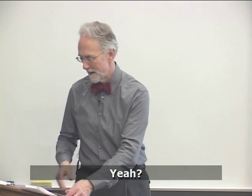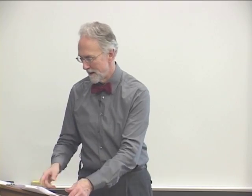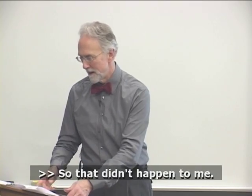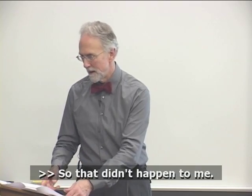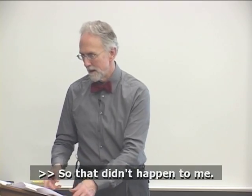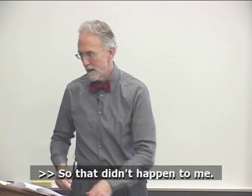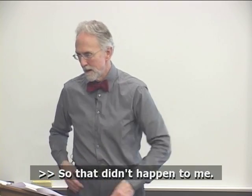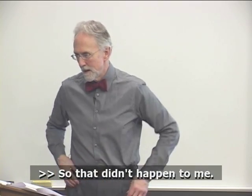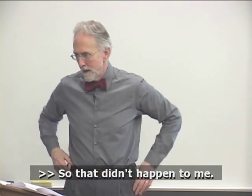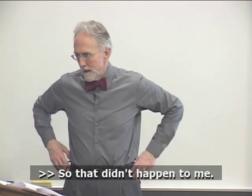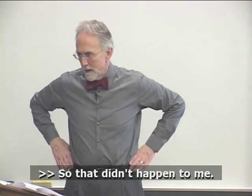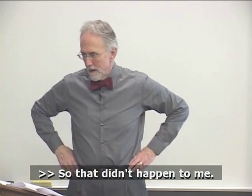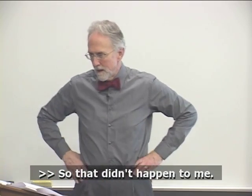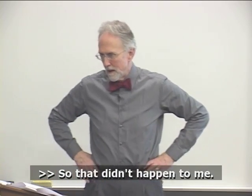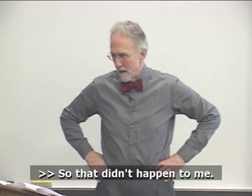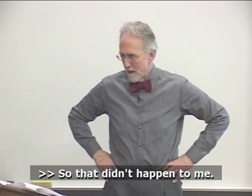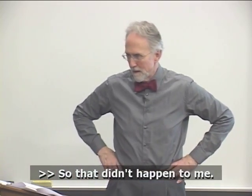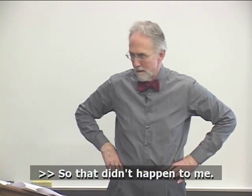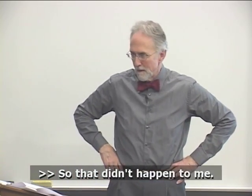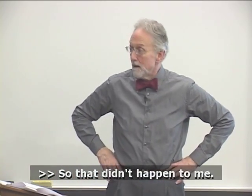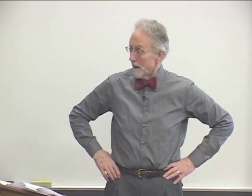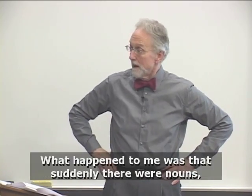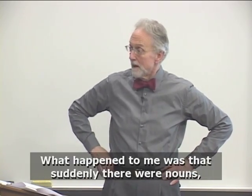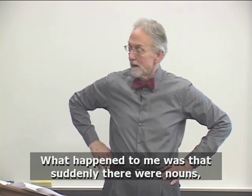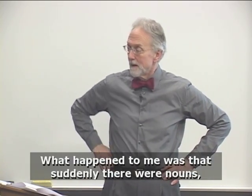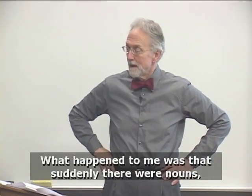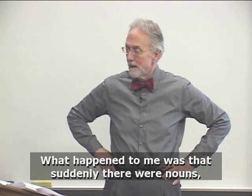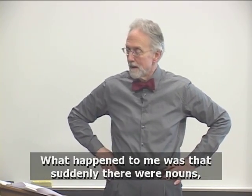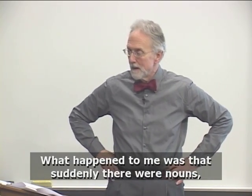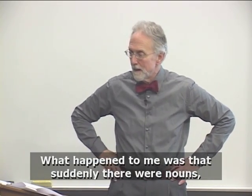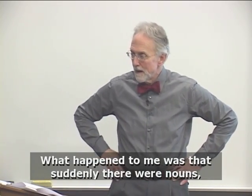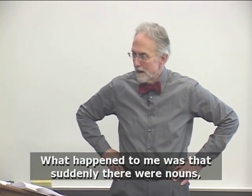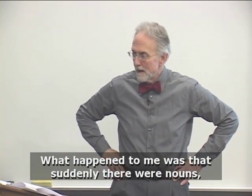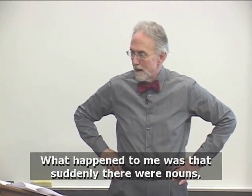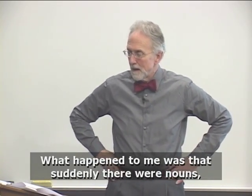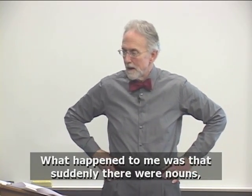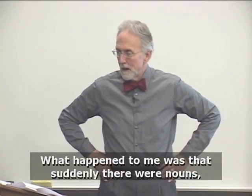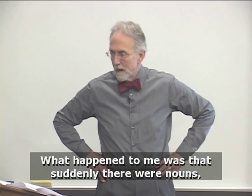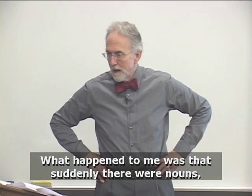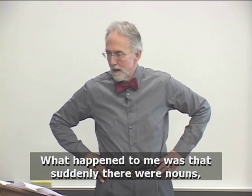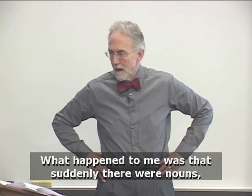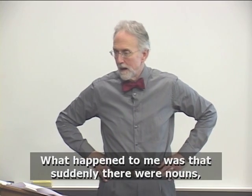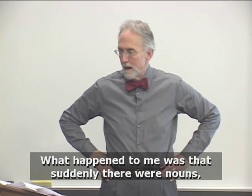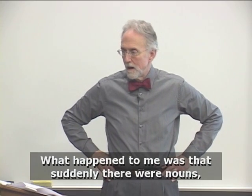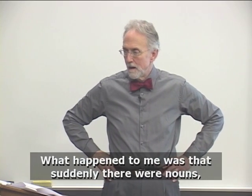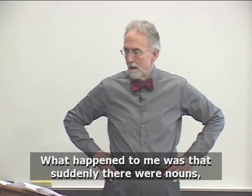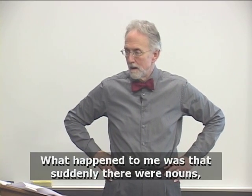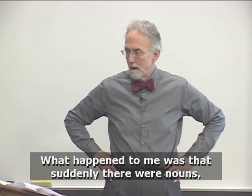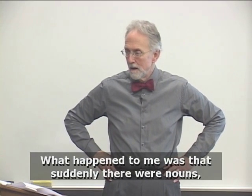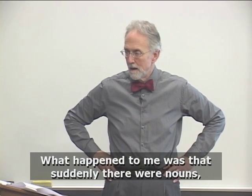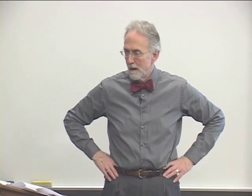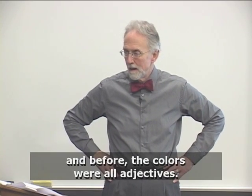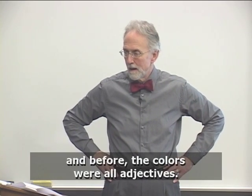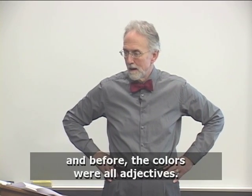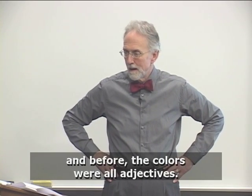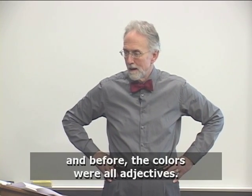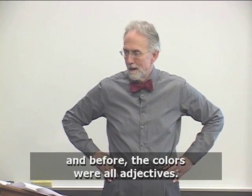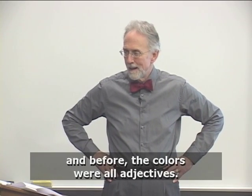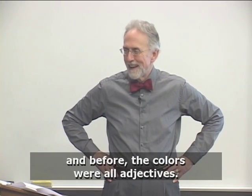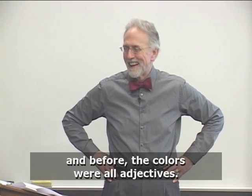so that didn't happen to me. What happened to me was that suddenly there were nouns, and before the colors